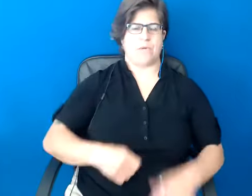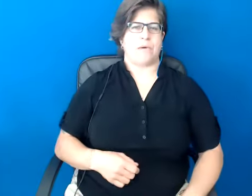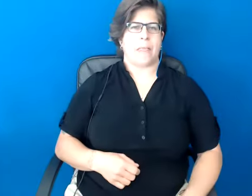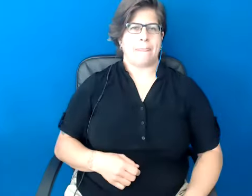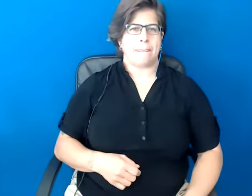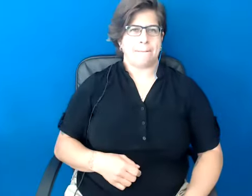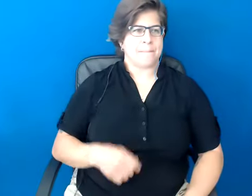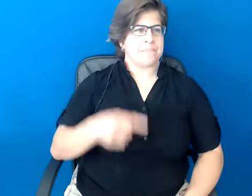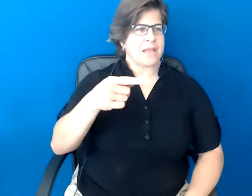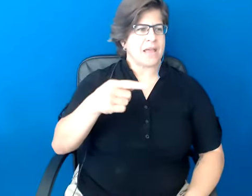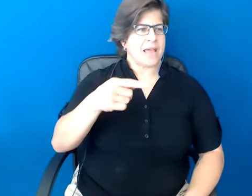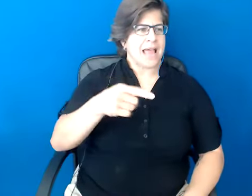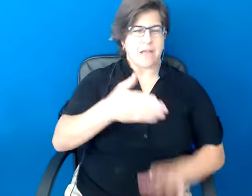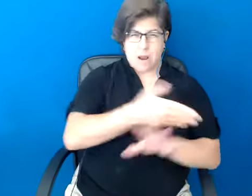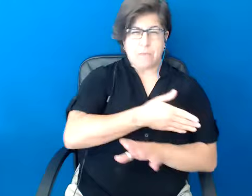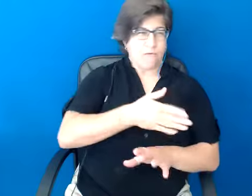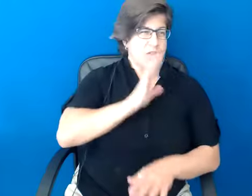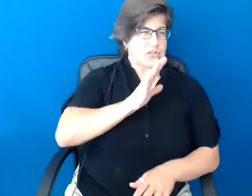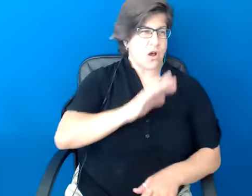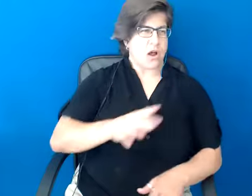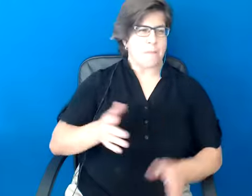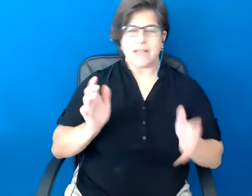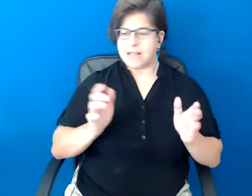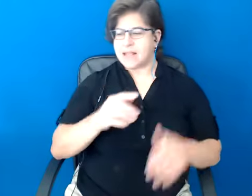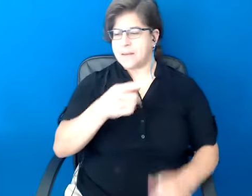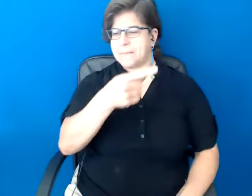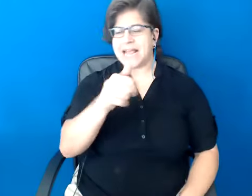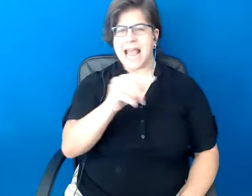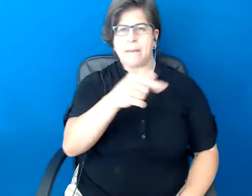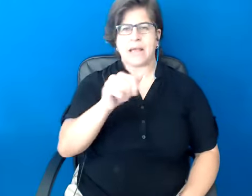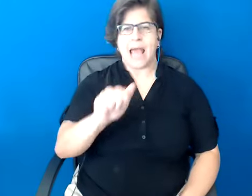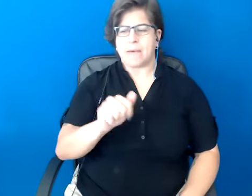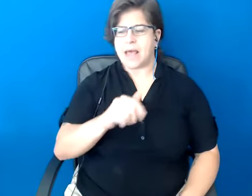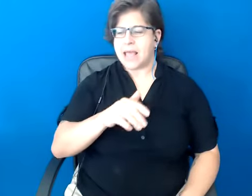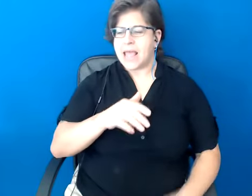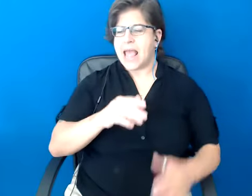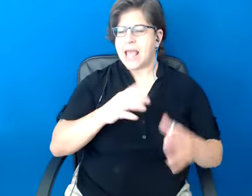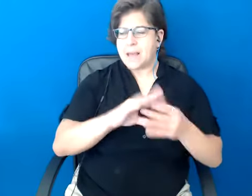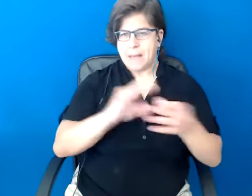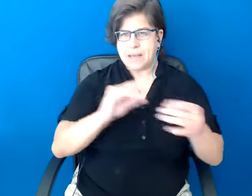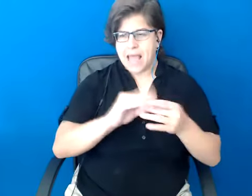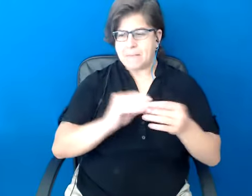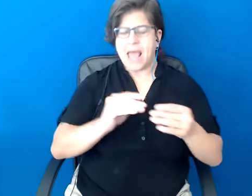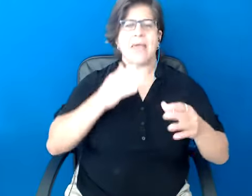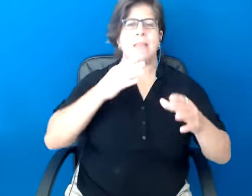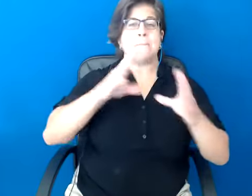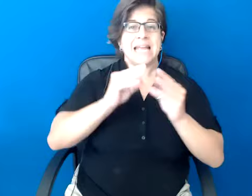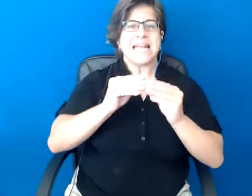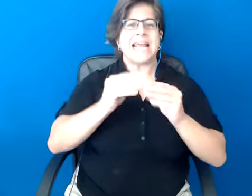Don's example, and I love the vignette right before this talk about gavel, gavel, and in the parking lot,